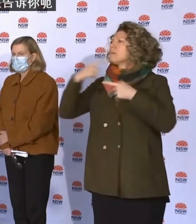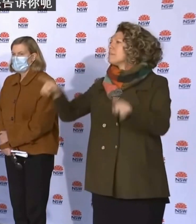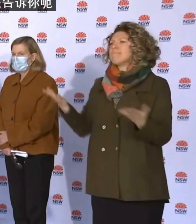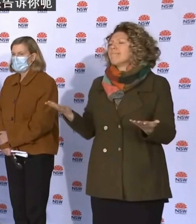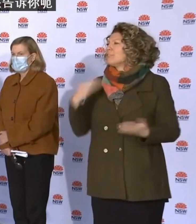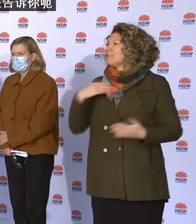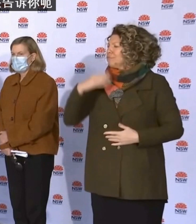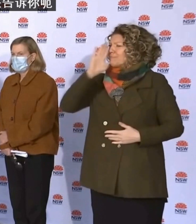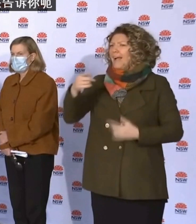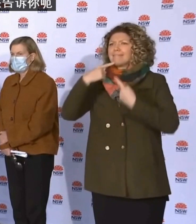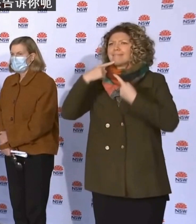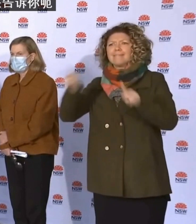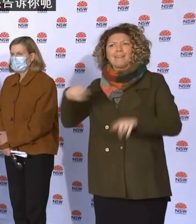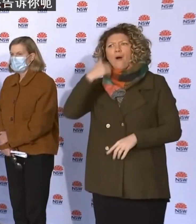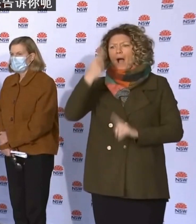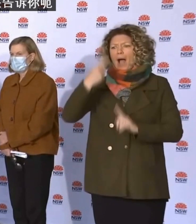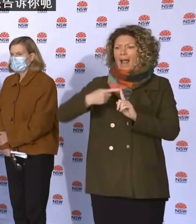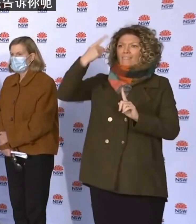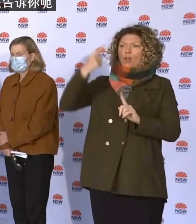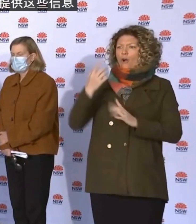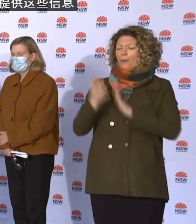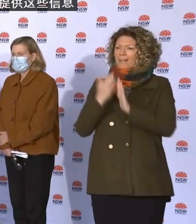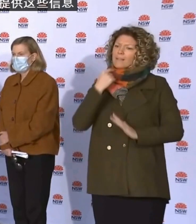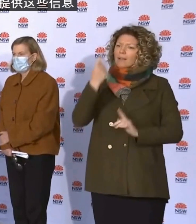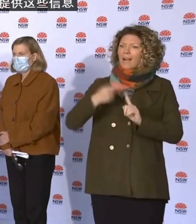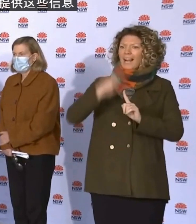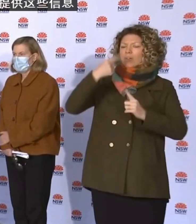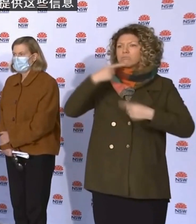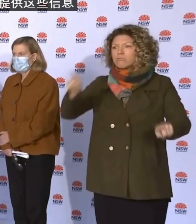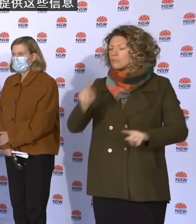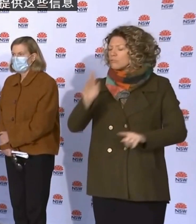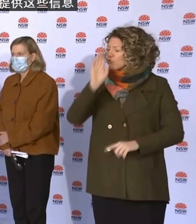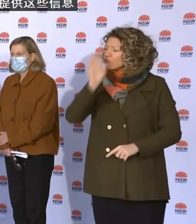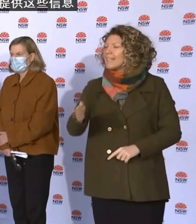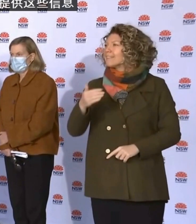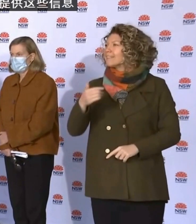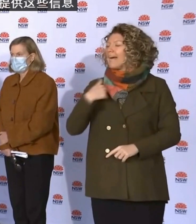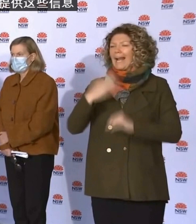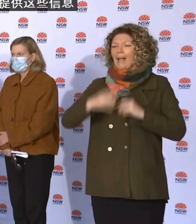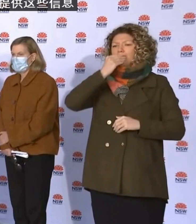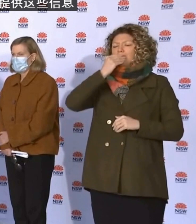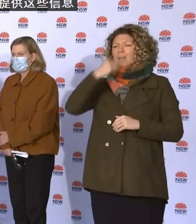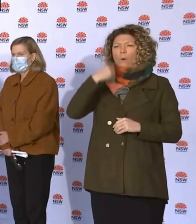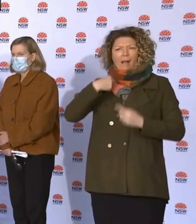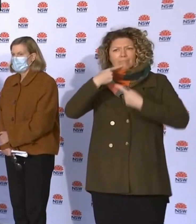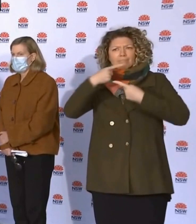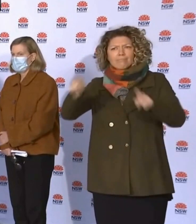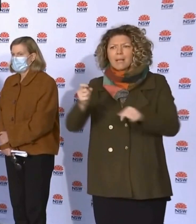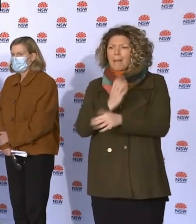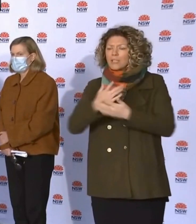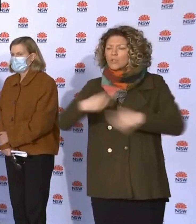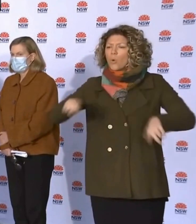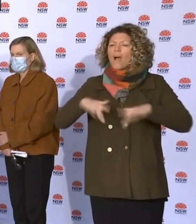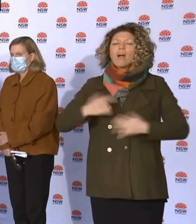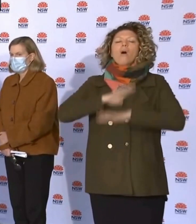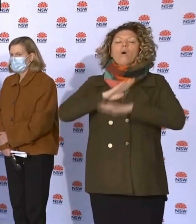we come back at the closest 11 a.m. to tell you, to make sure that people have as much information as they need to provide that level of certainty.